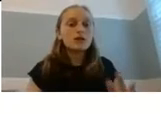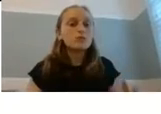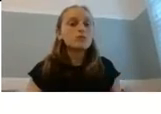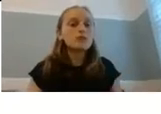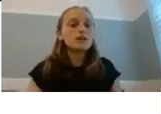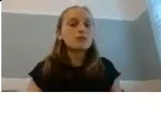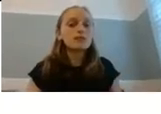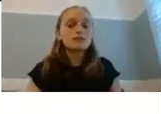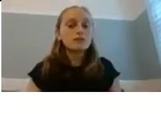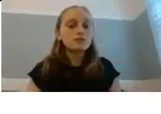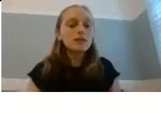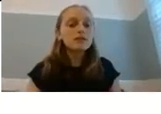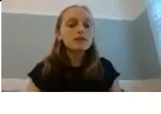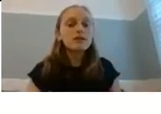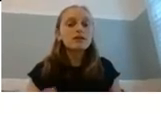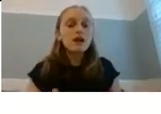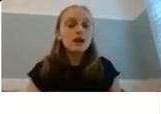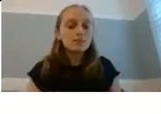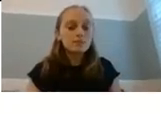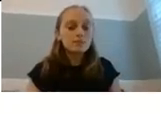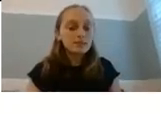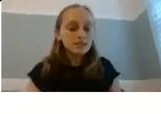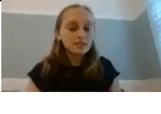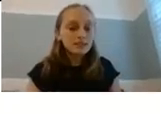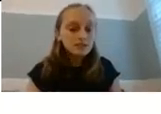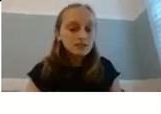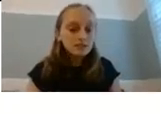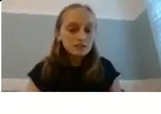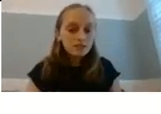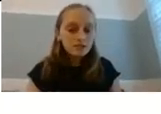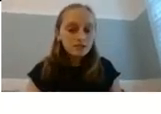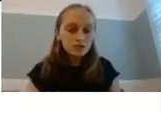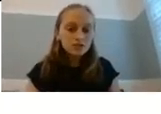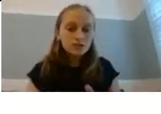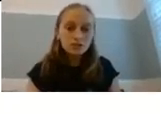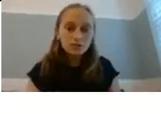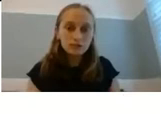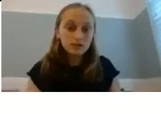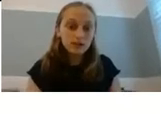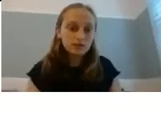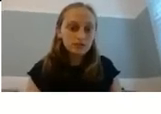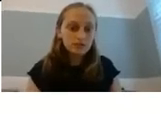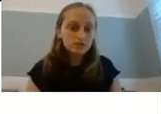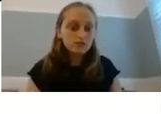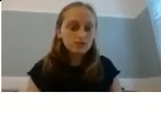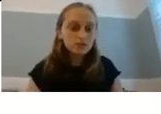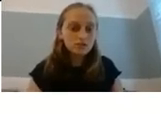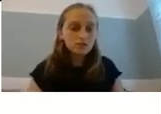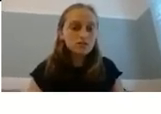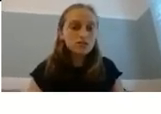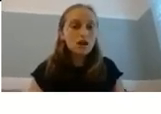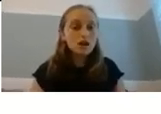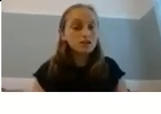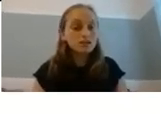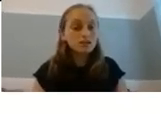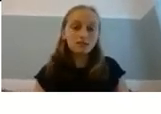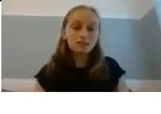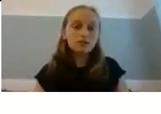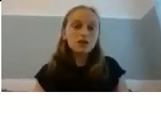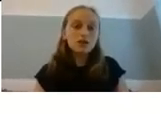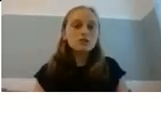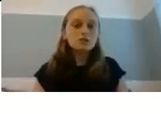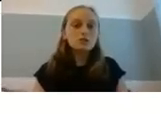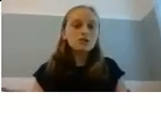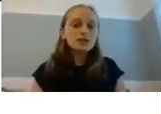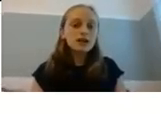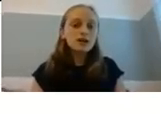And there we learned vocabulary, basic sentence structure, and to work on our conversational skills in sign language.